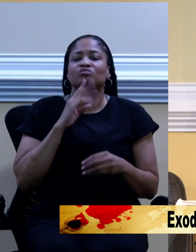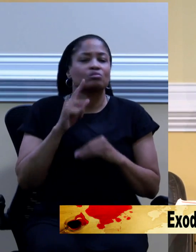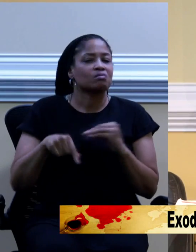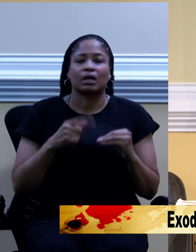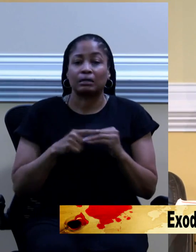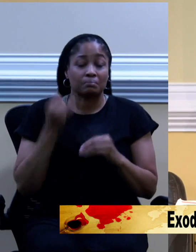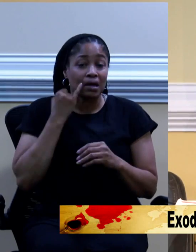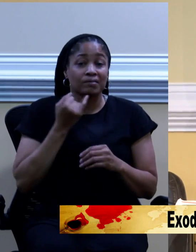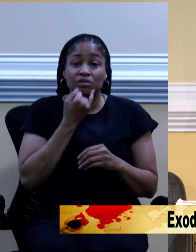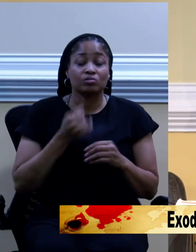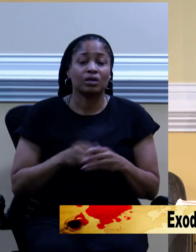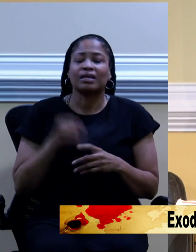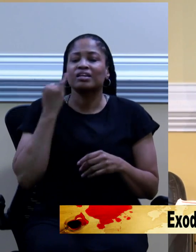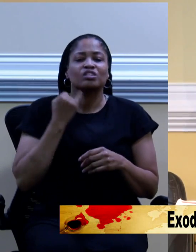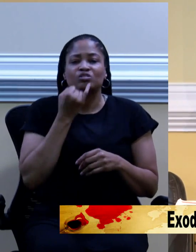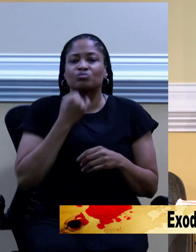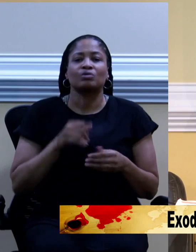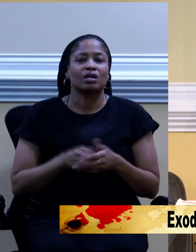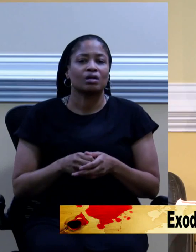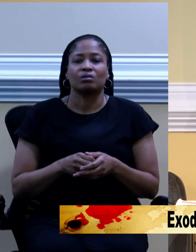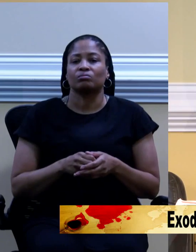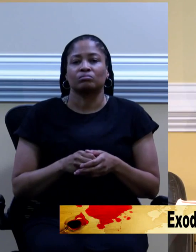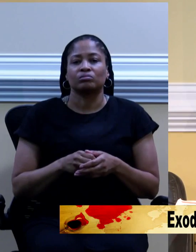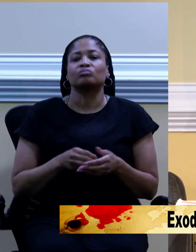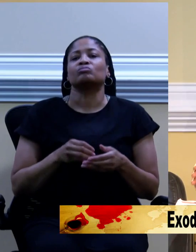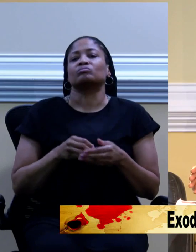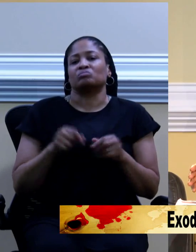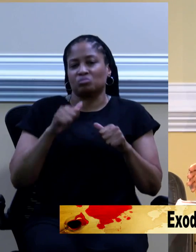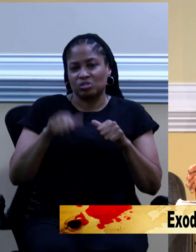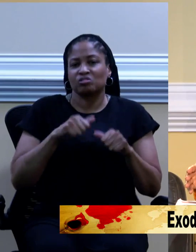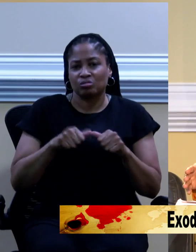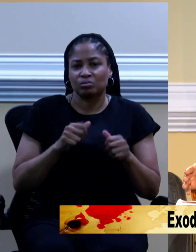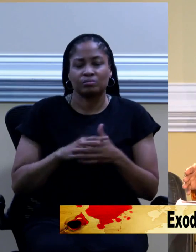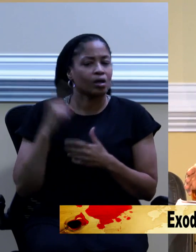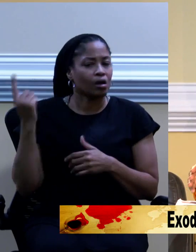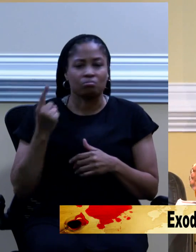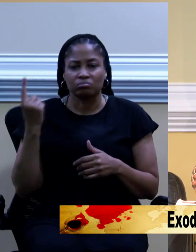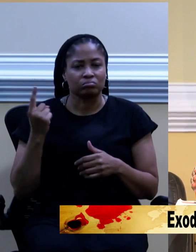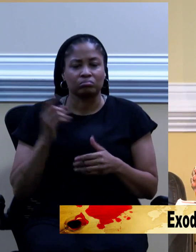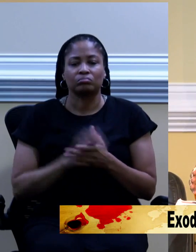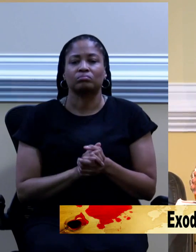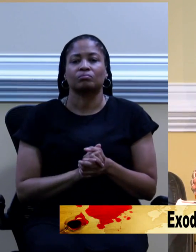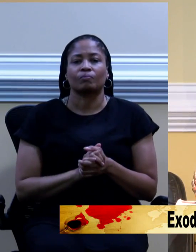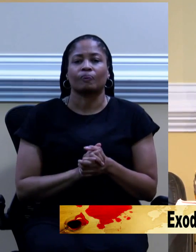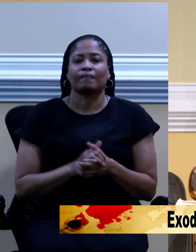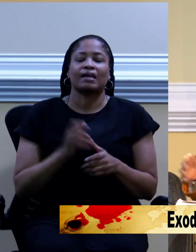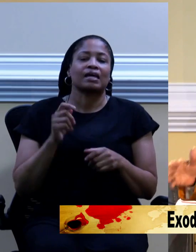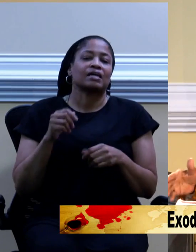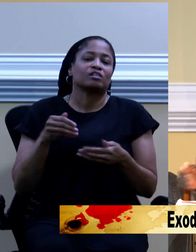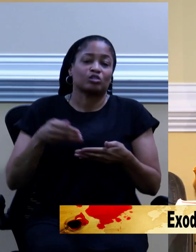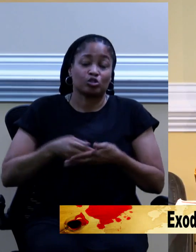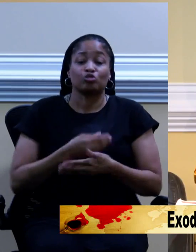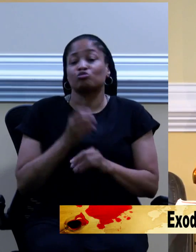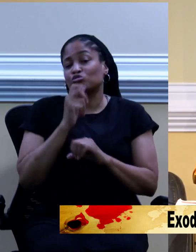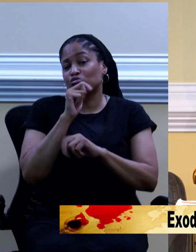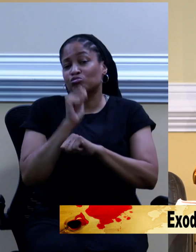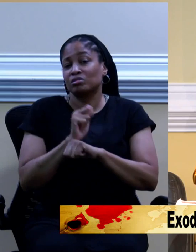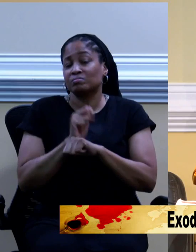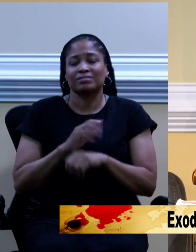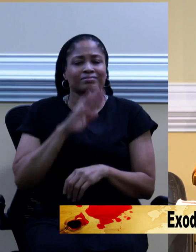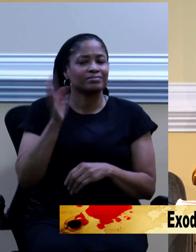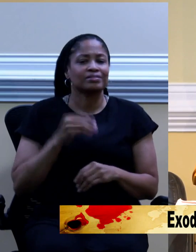circumcised. That wasn't, even when the argument over circumcision in the New Testament, it was never about Israel, it was about the stranger,